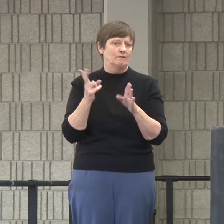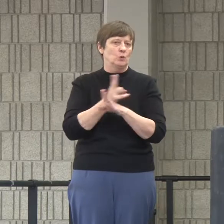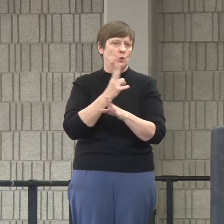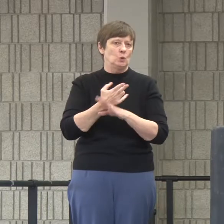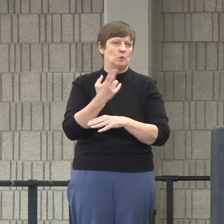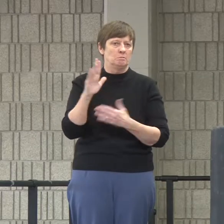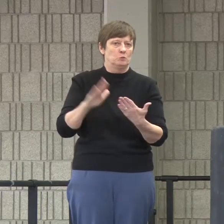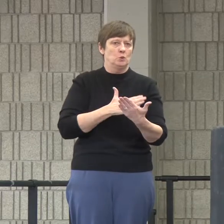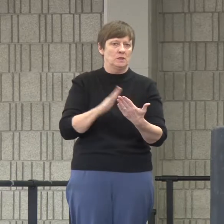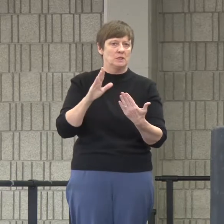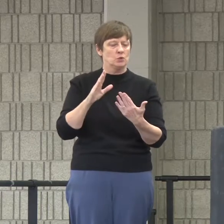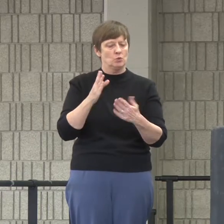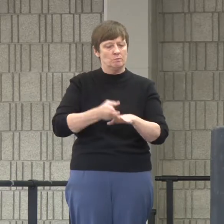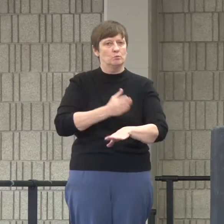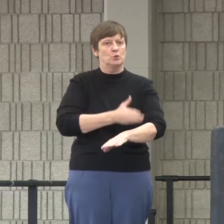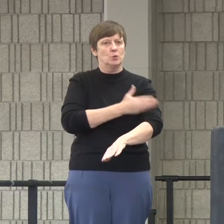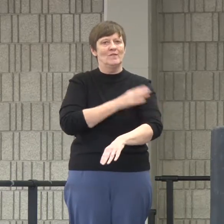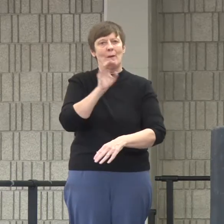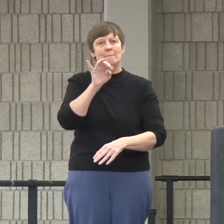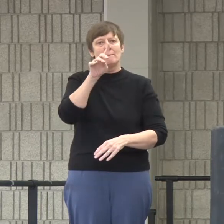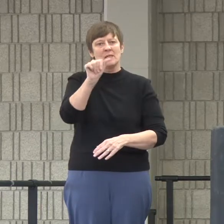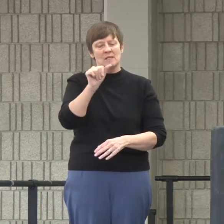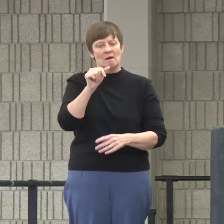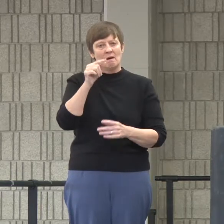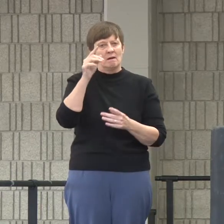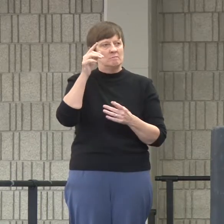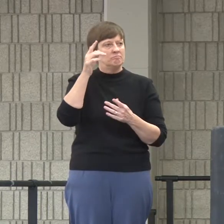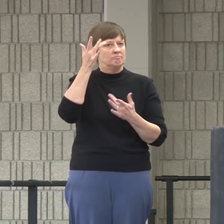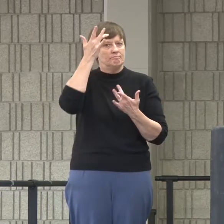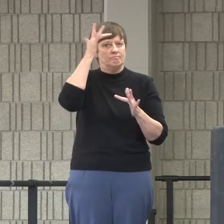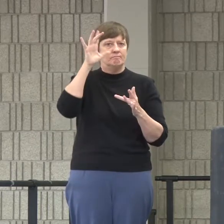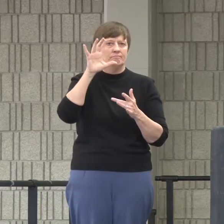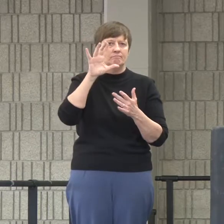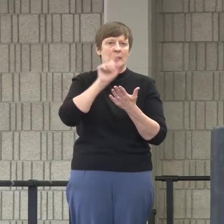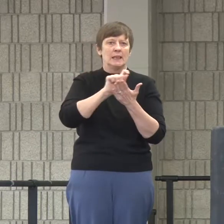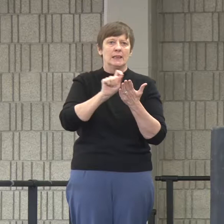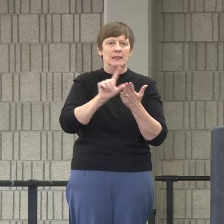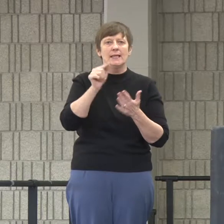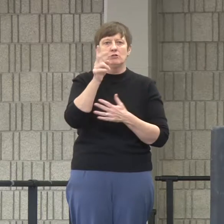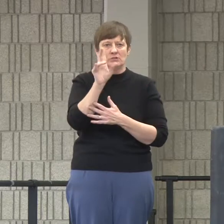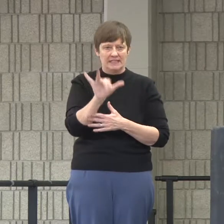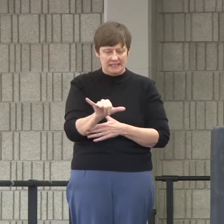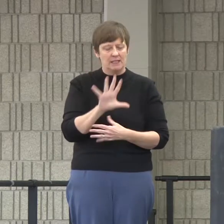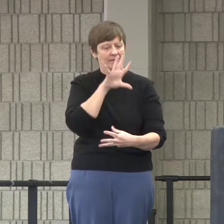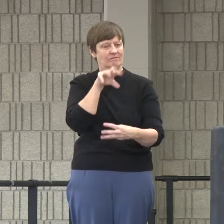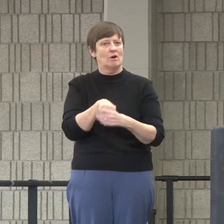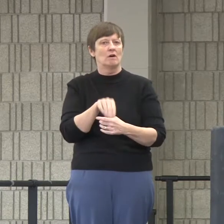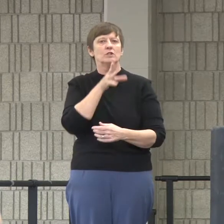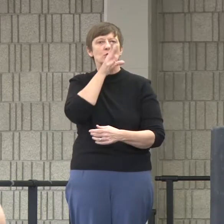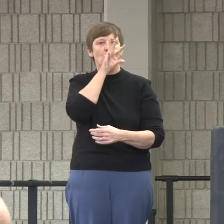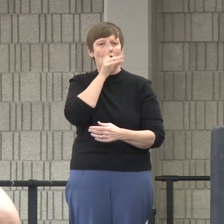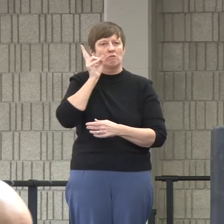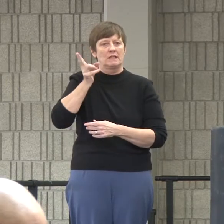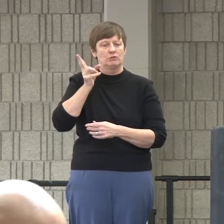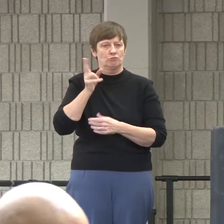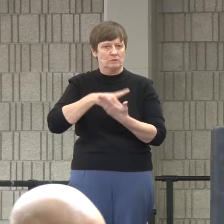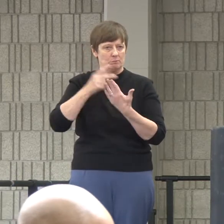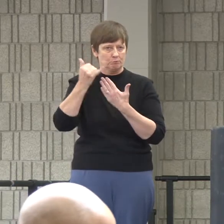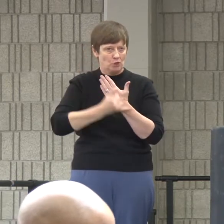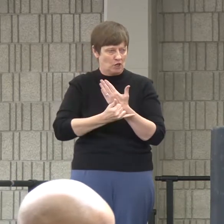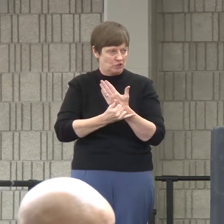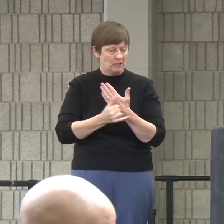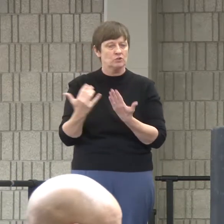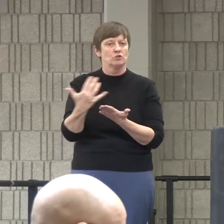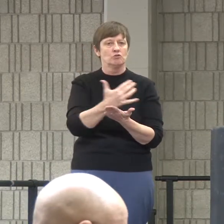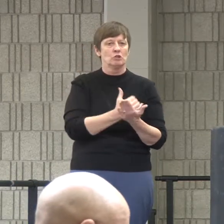media literacy. She's also very involved in oral history projects. She earned her